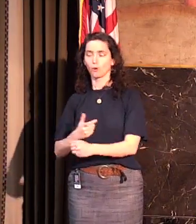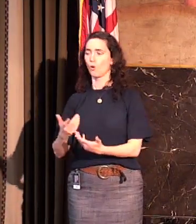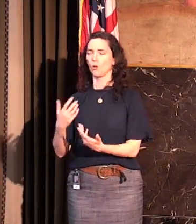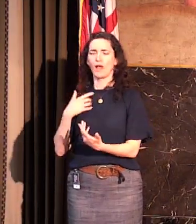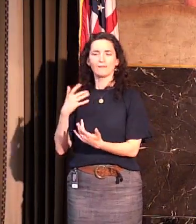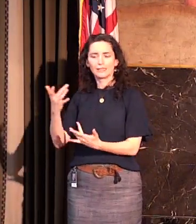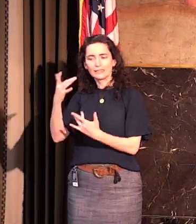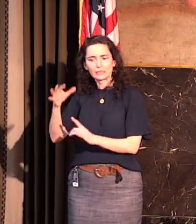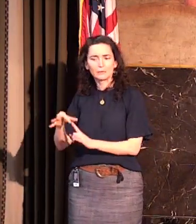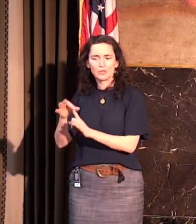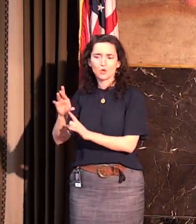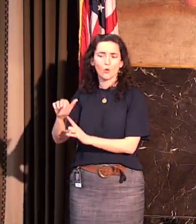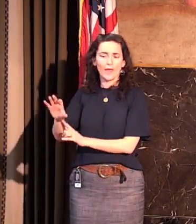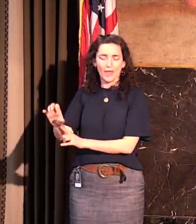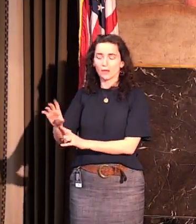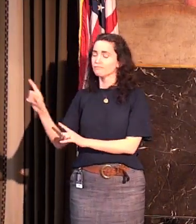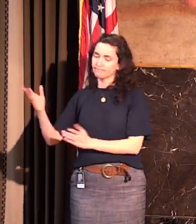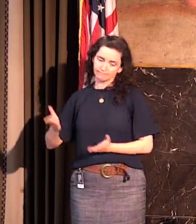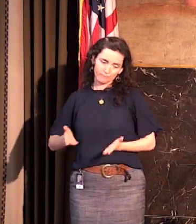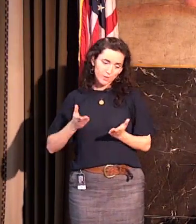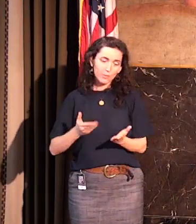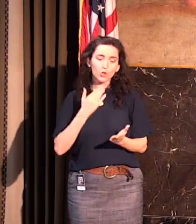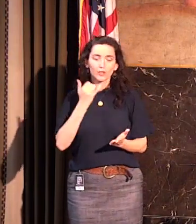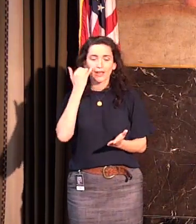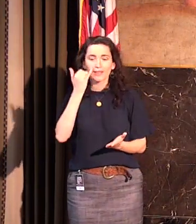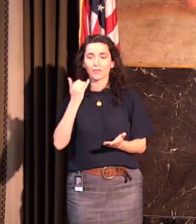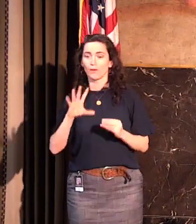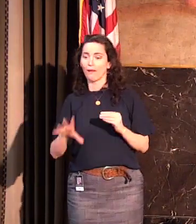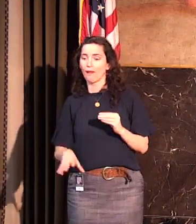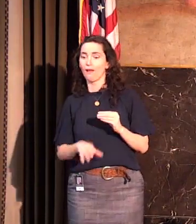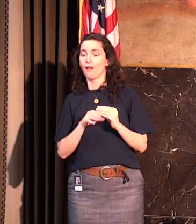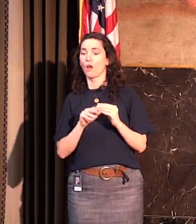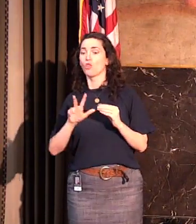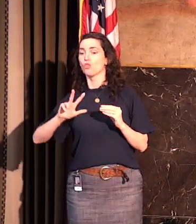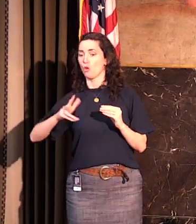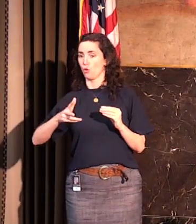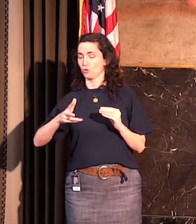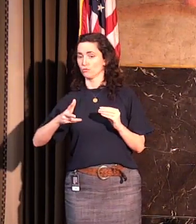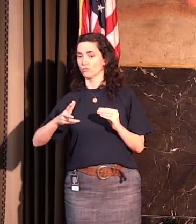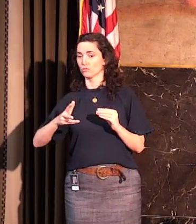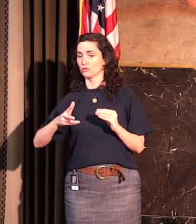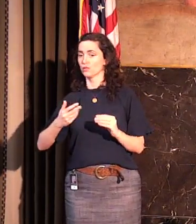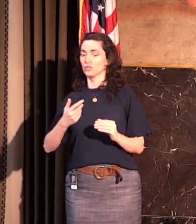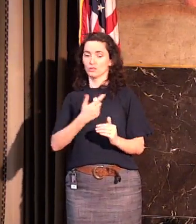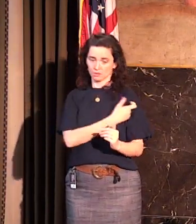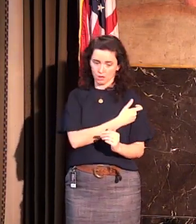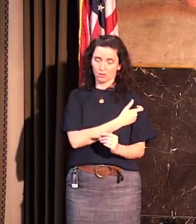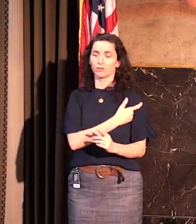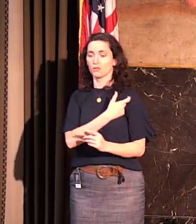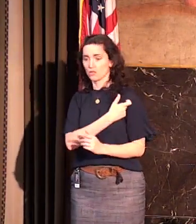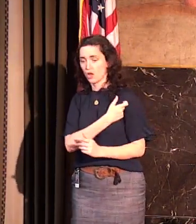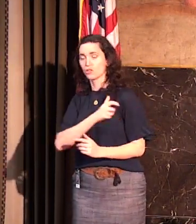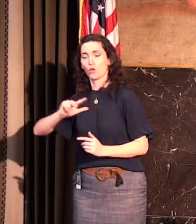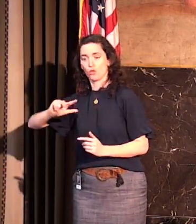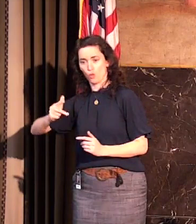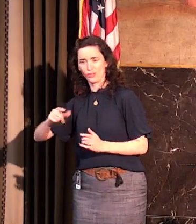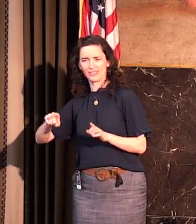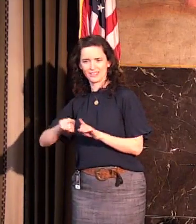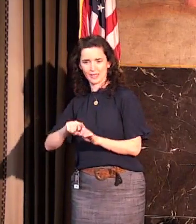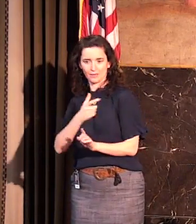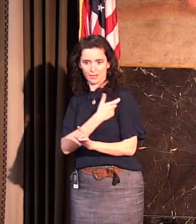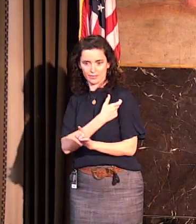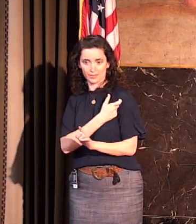conditions. They are now recommended to get what we call an additional dose or a third dose of vaccine. And that's something that those